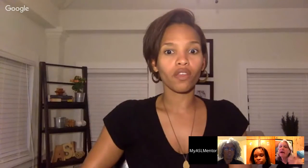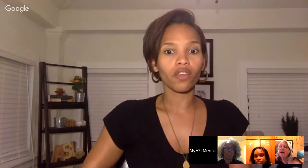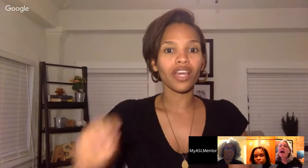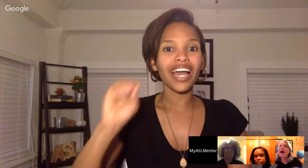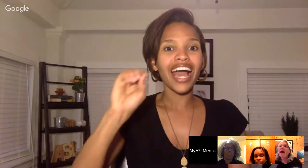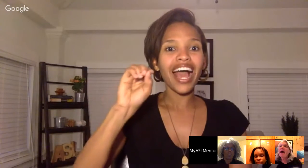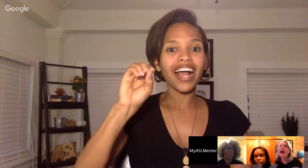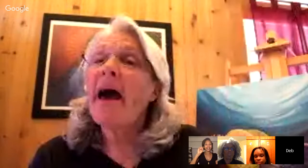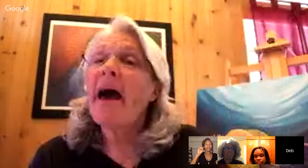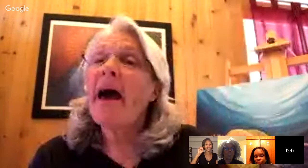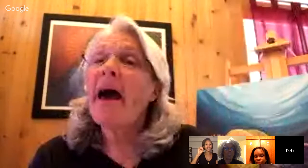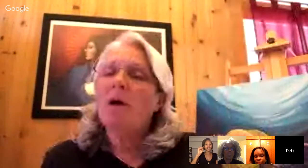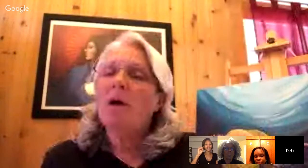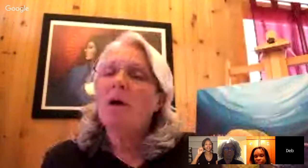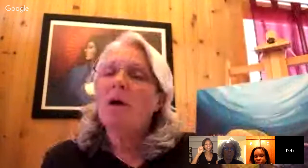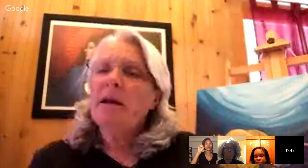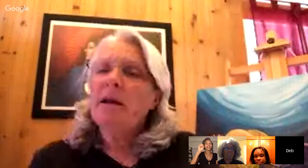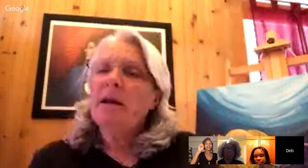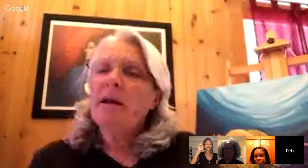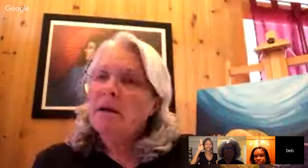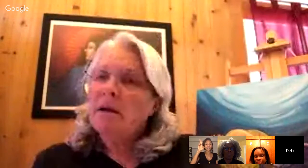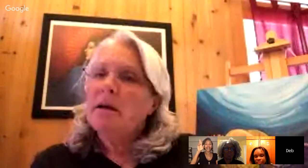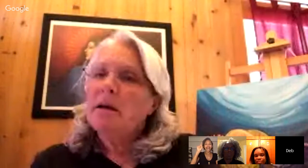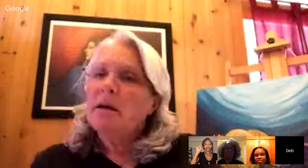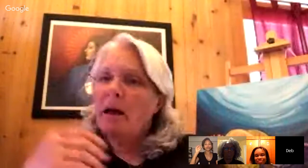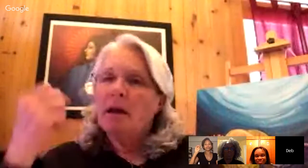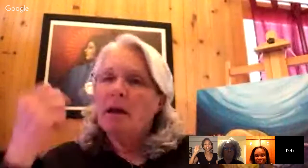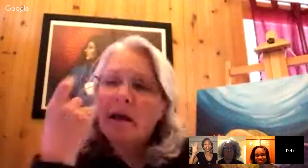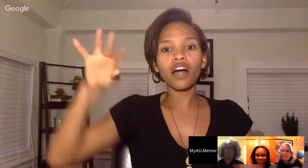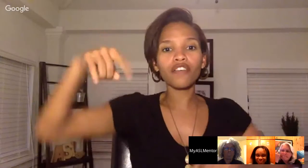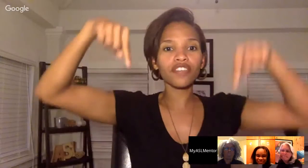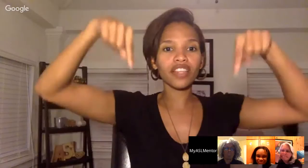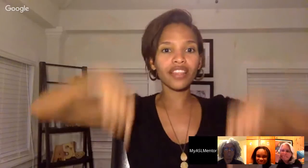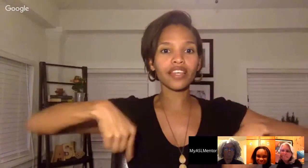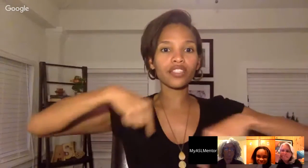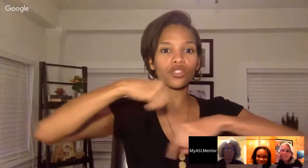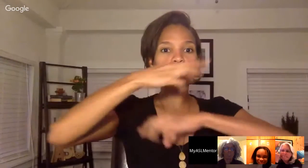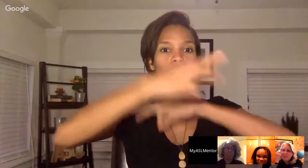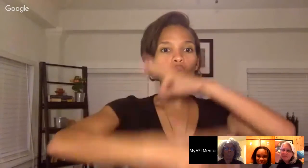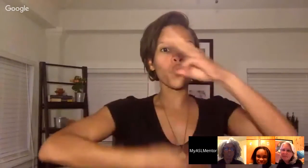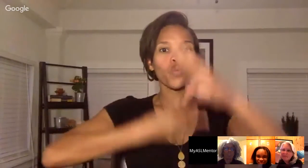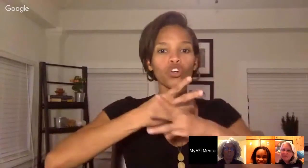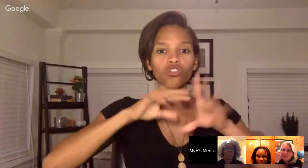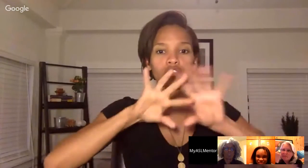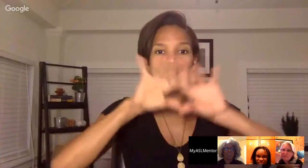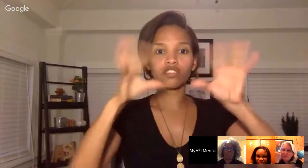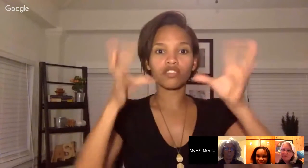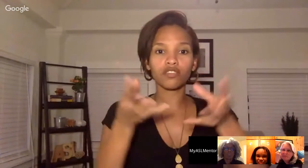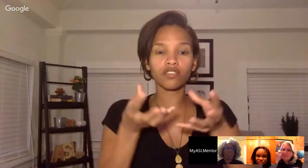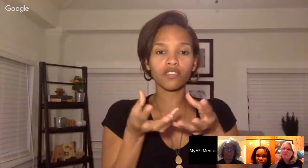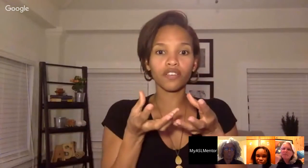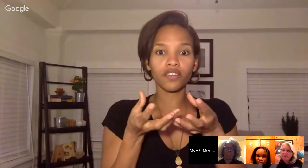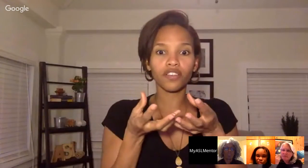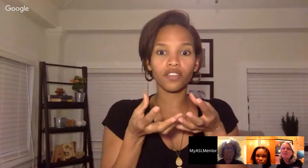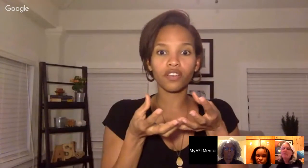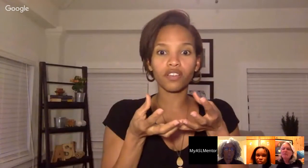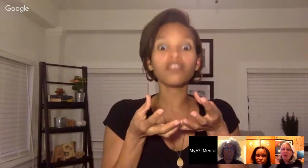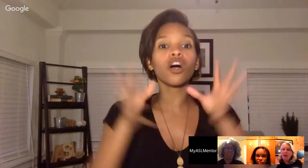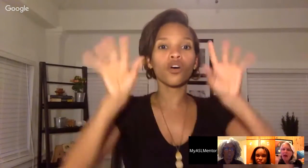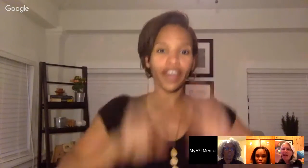I got it. Cool. Okay. Out of this world. Oh,